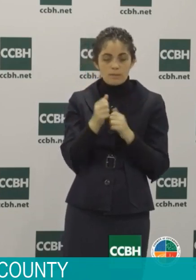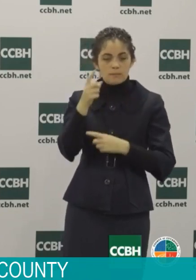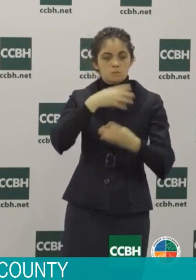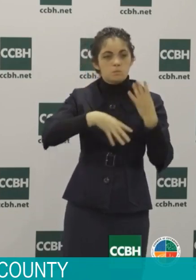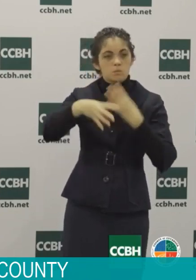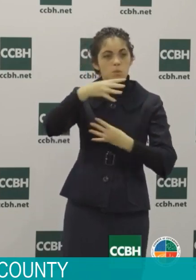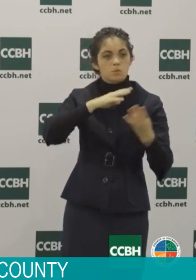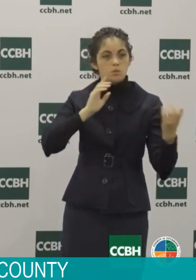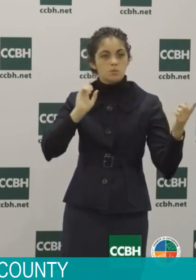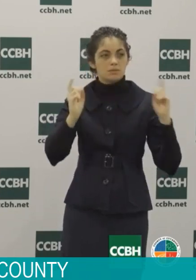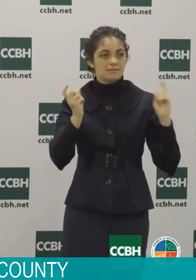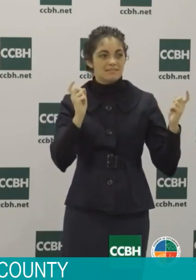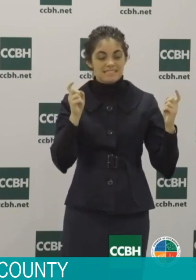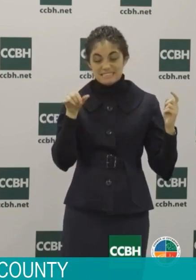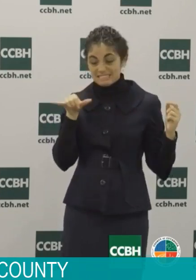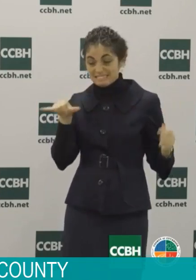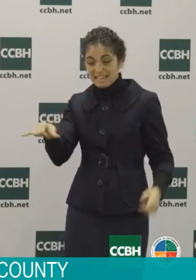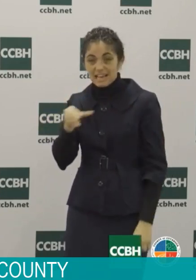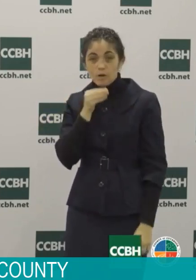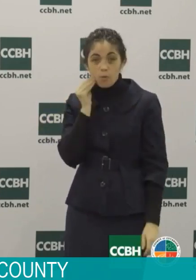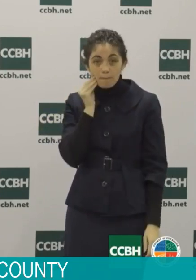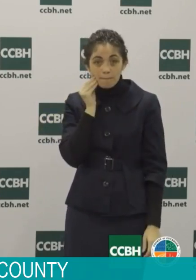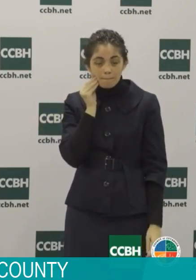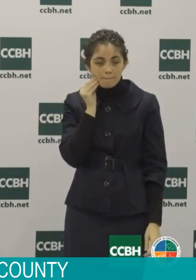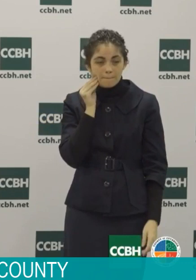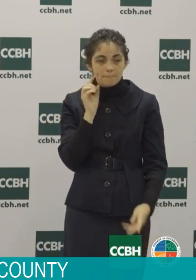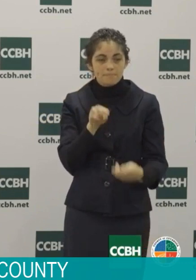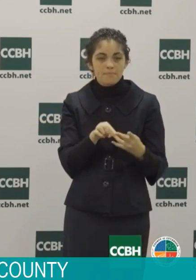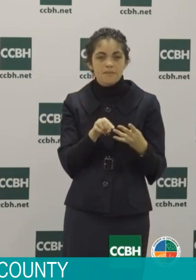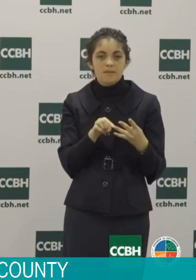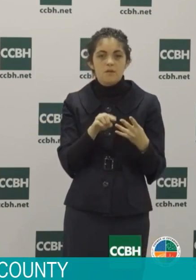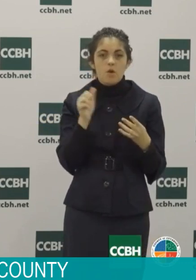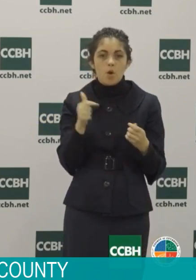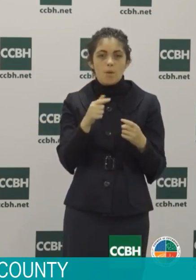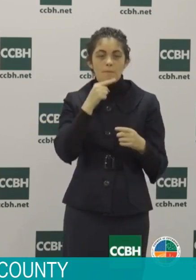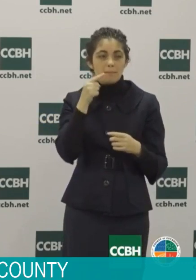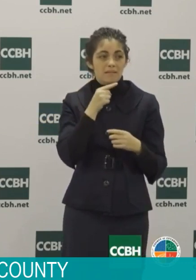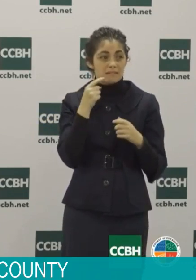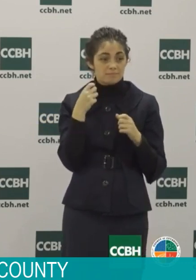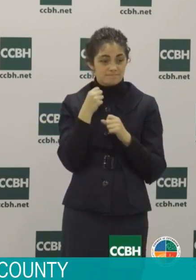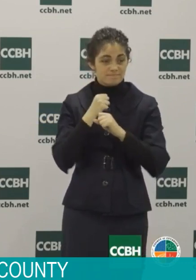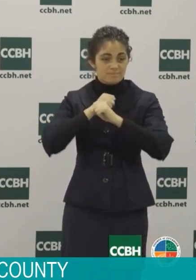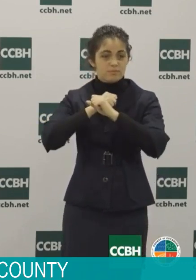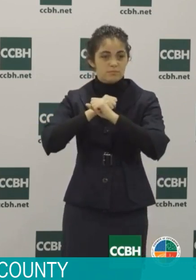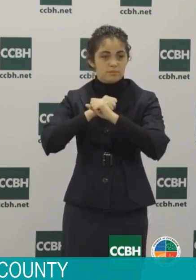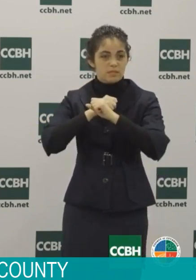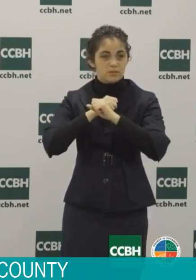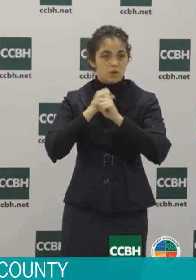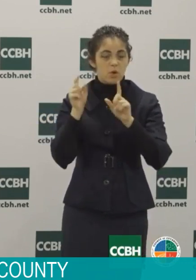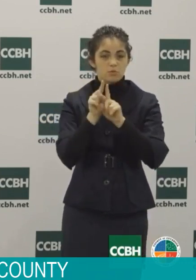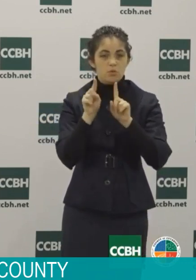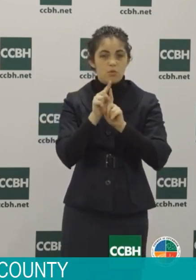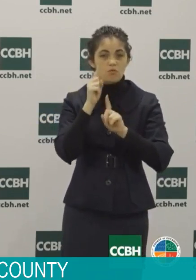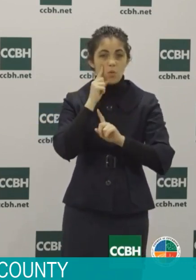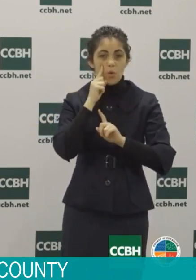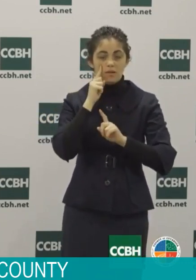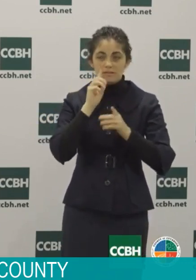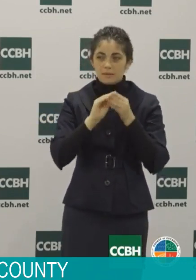distancing, staying at home, all the public health measures we're doing in terms of case